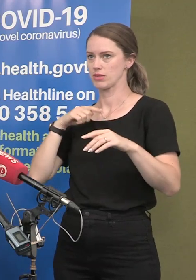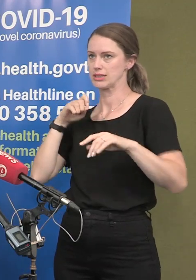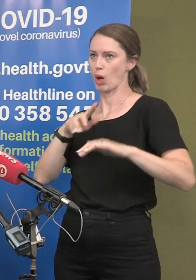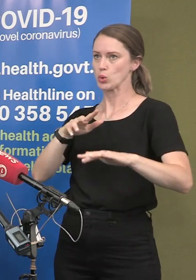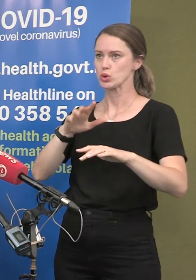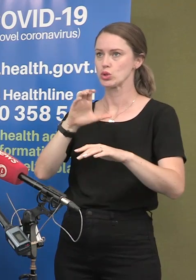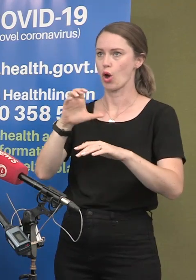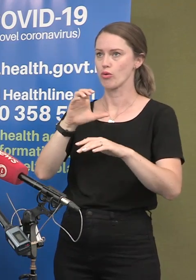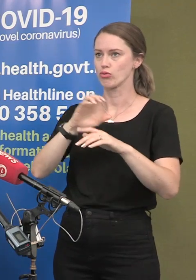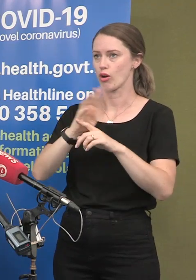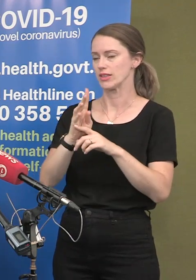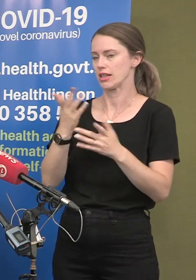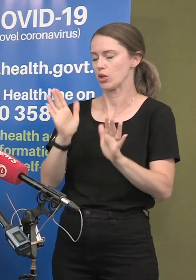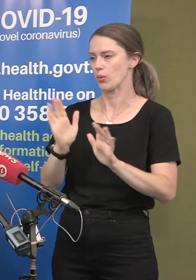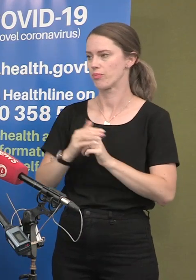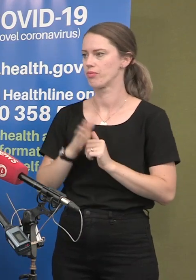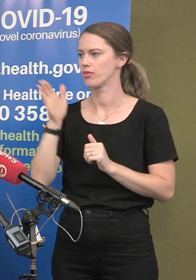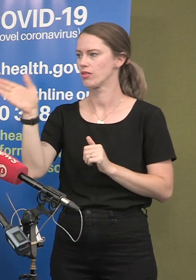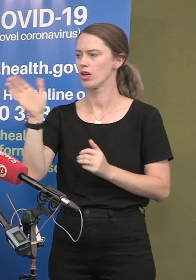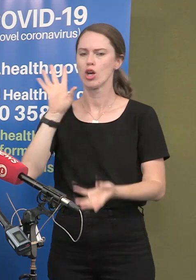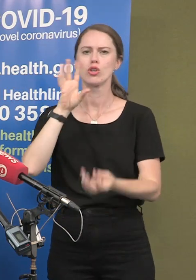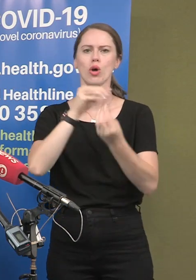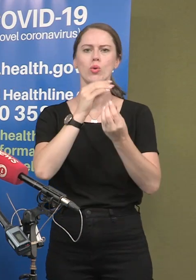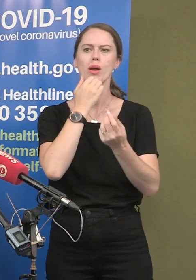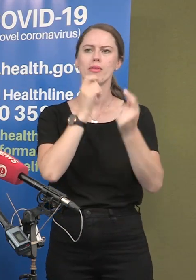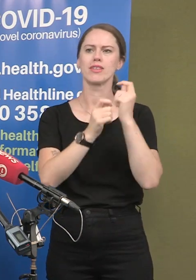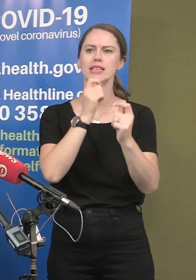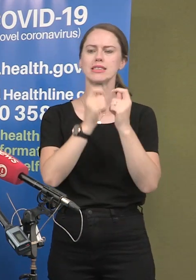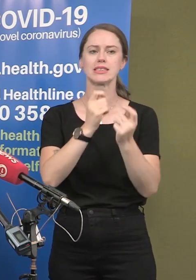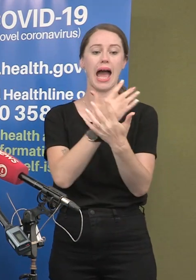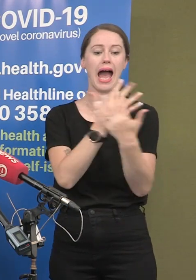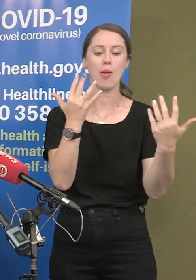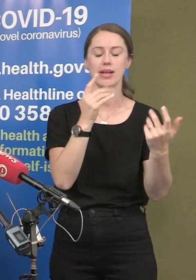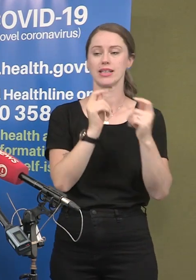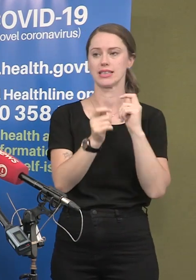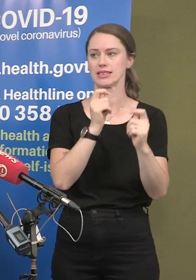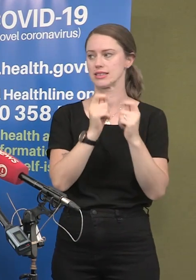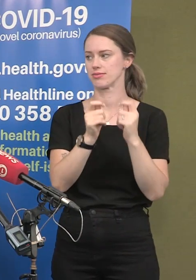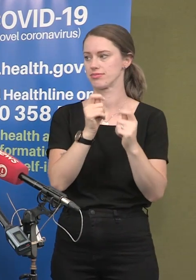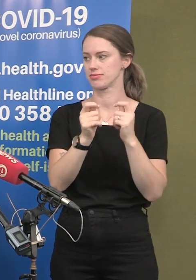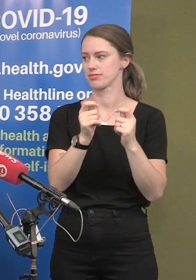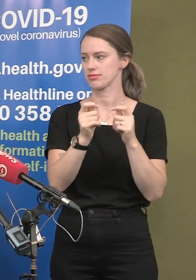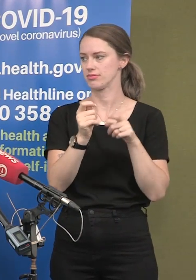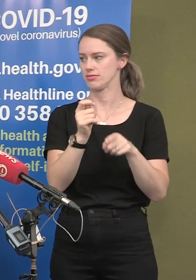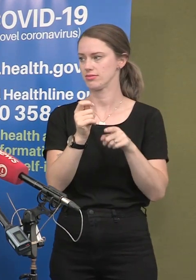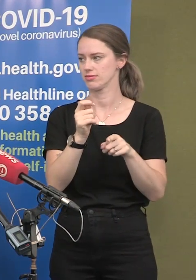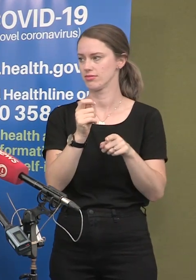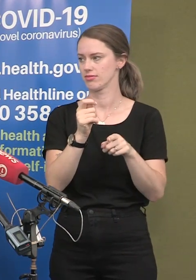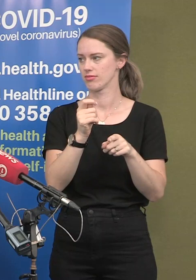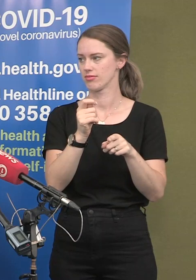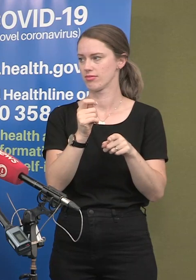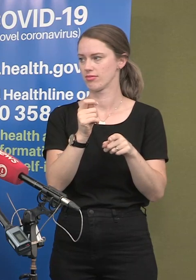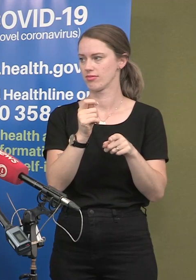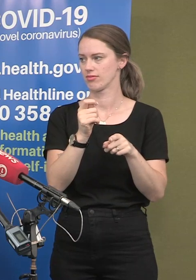COVID-19. Of the total number of tests that you have done, how many of those tests have been conducted on people that